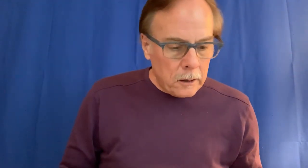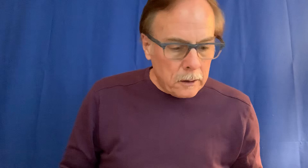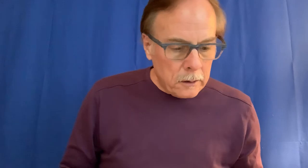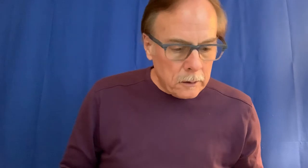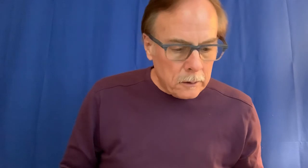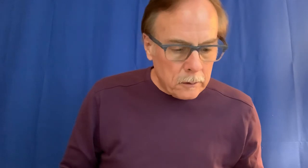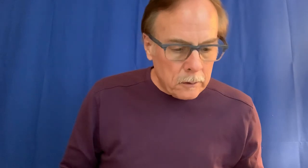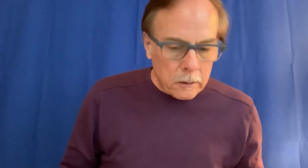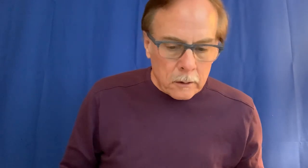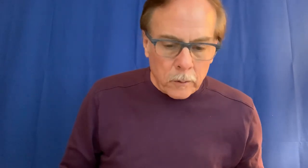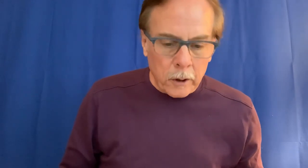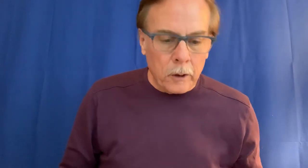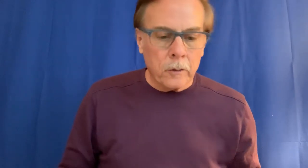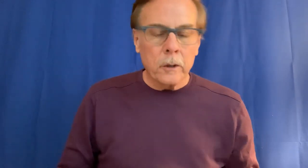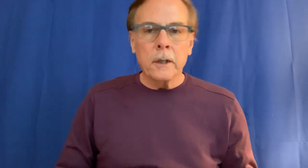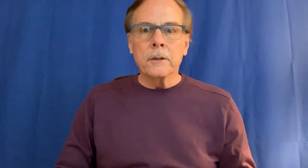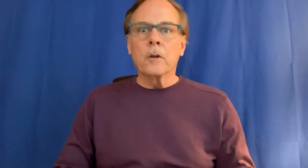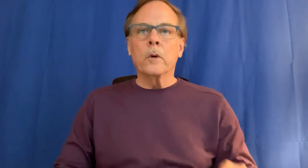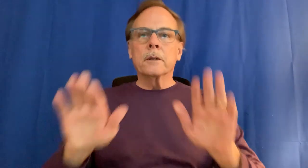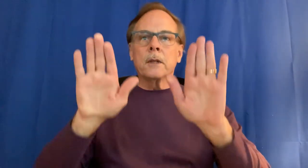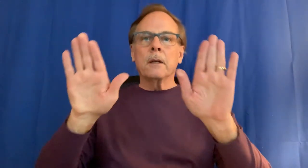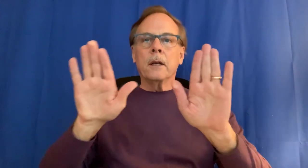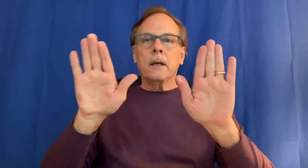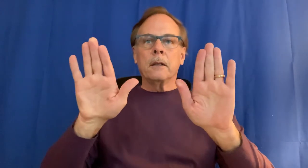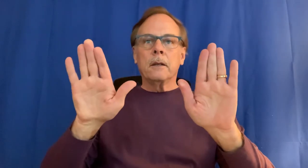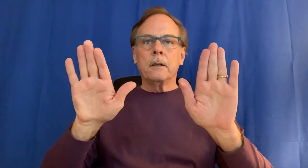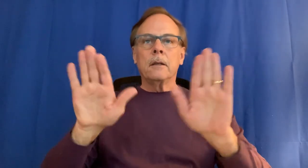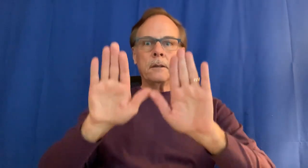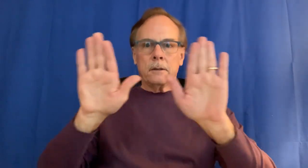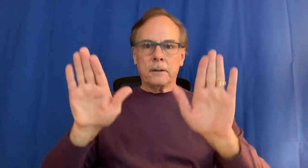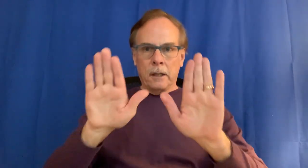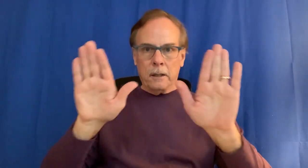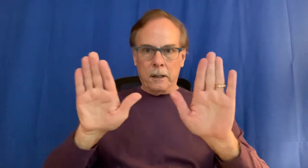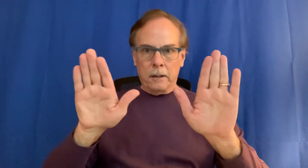and we're gonna go through the days of the week. Sunday,